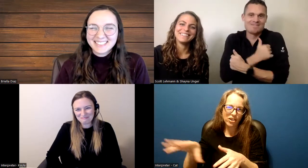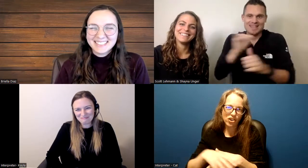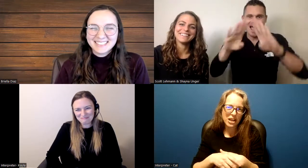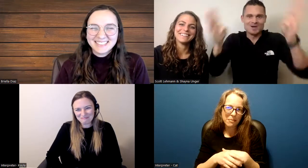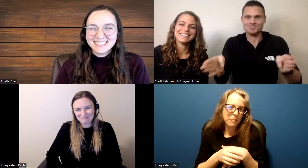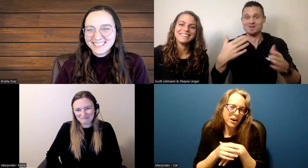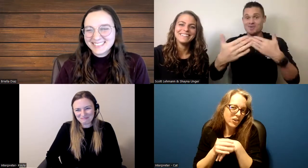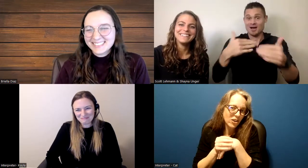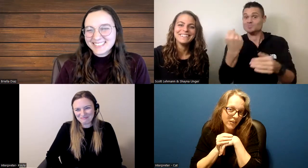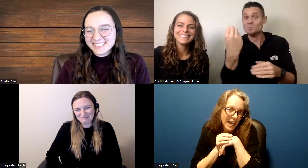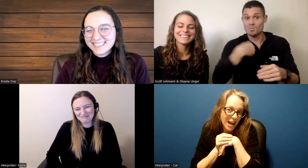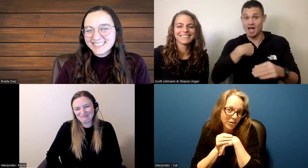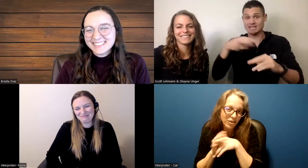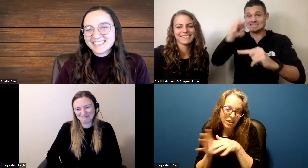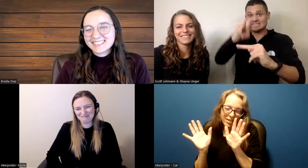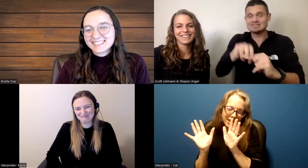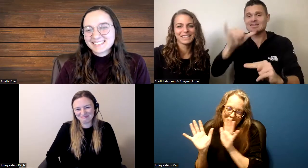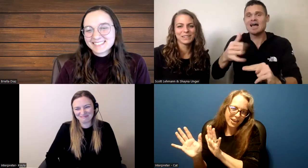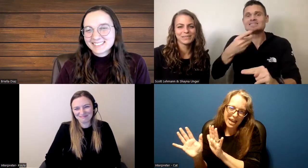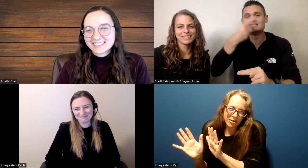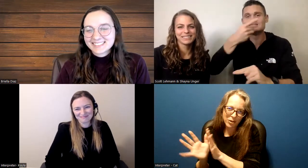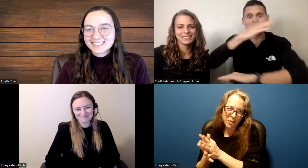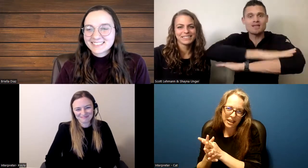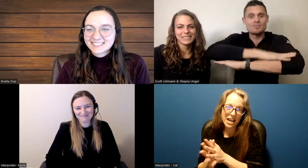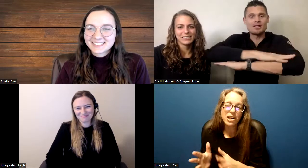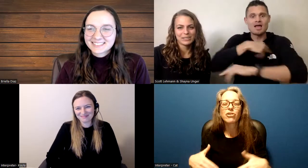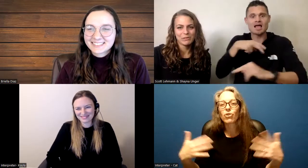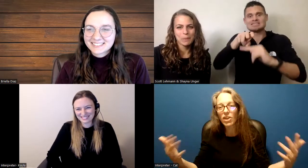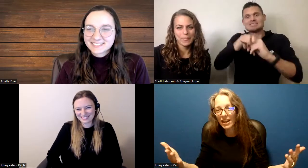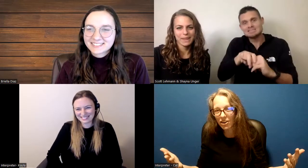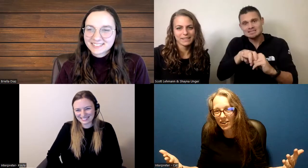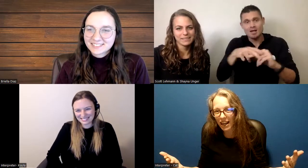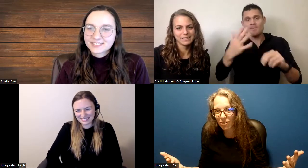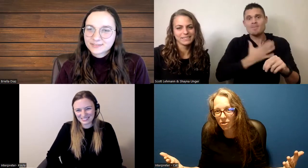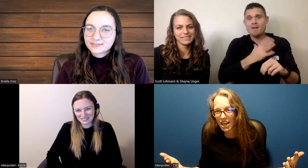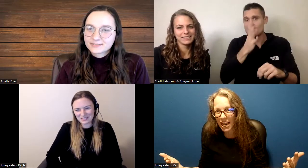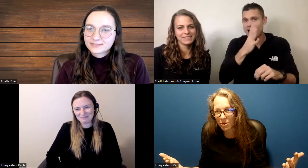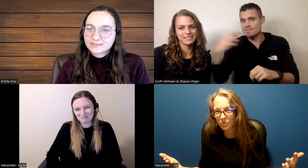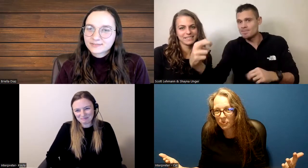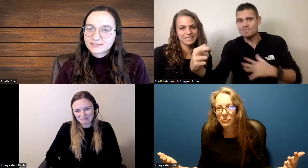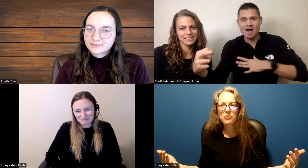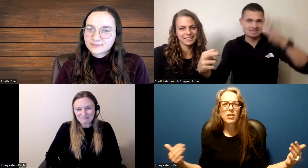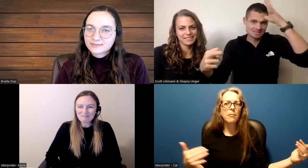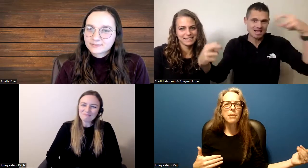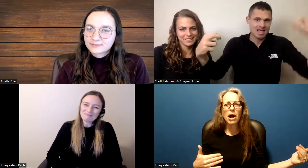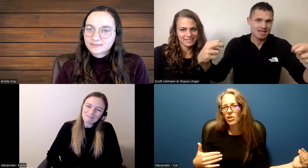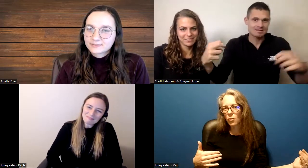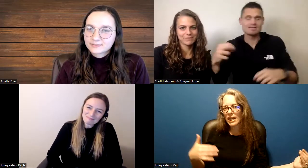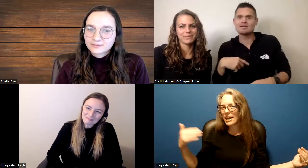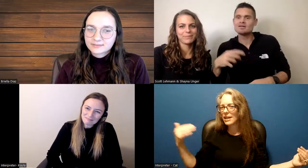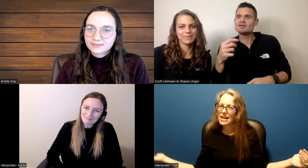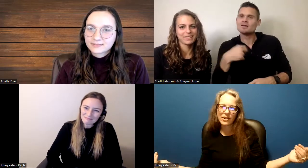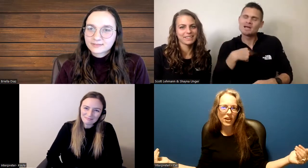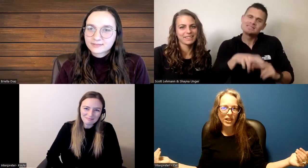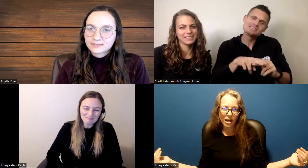Nothing's changed. My parents love the house. And it's like, you got to respect that. So sitting there at the dining room table, my mom's on